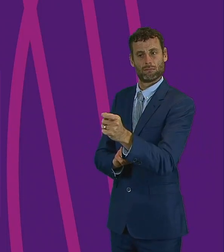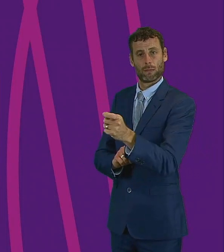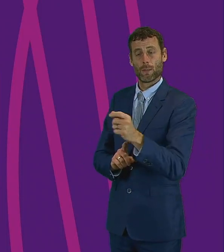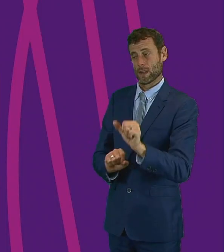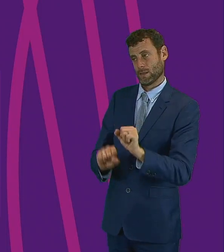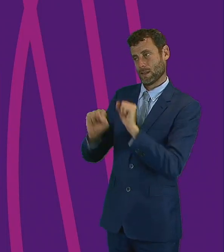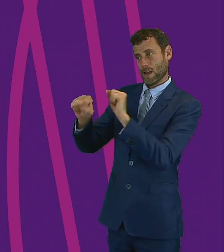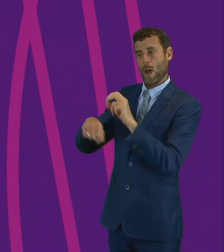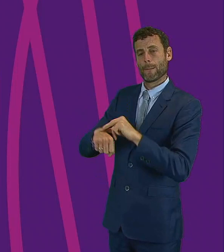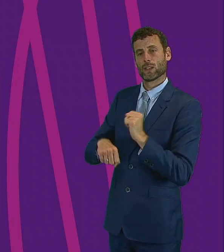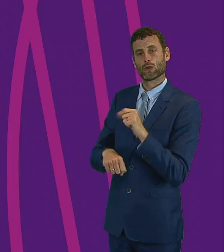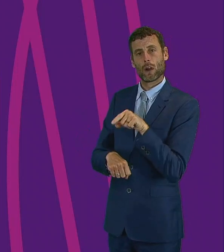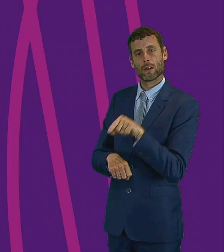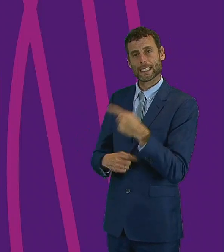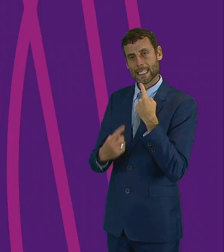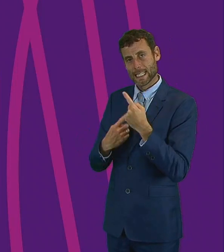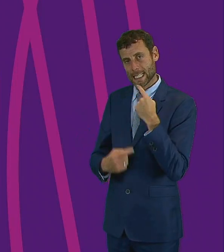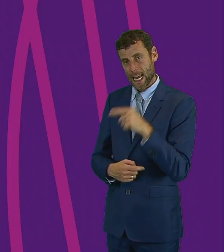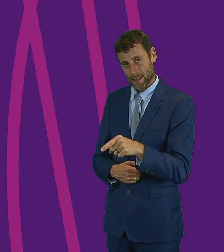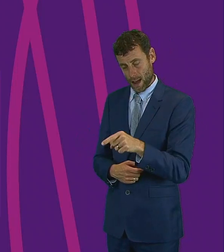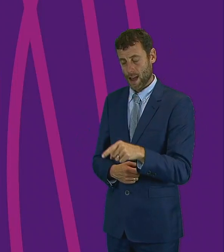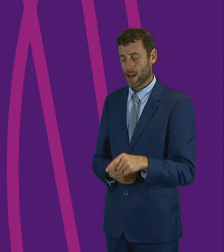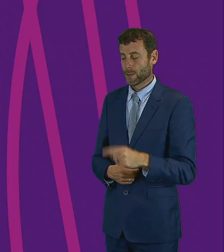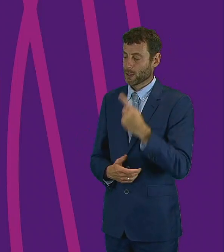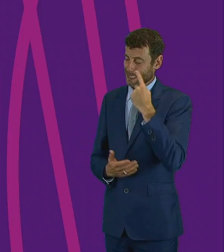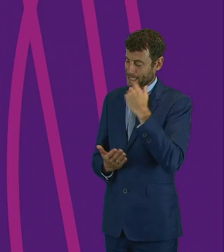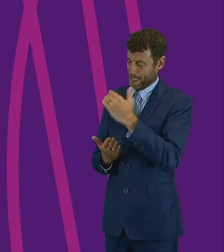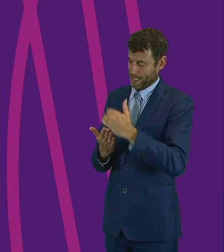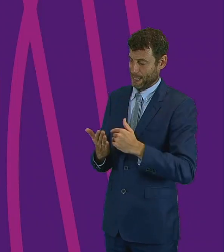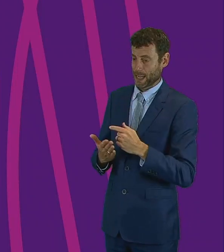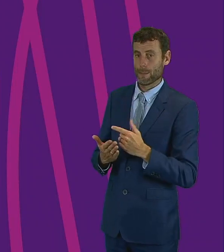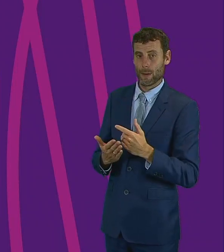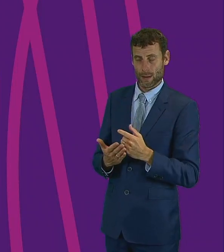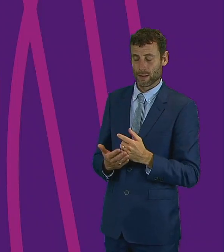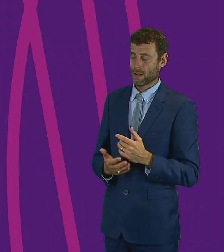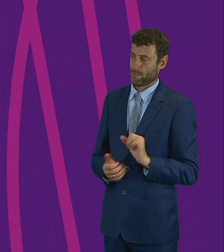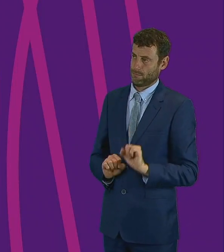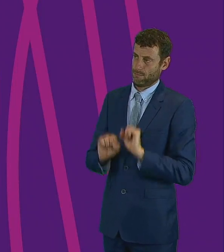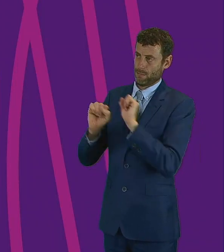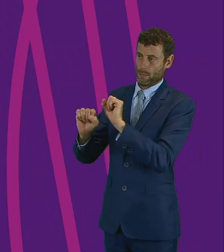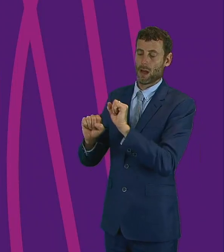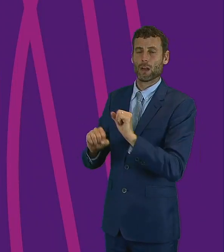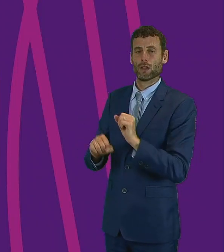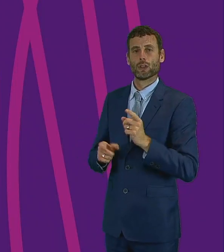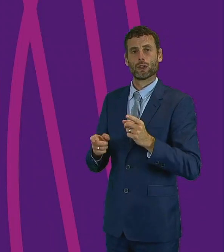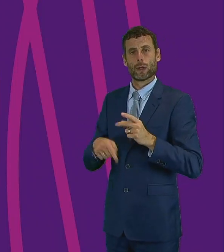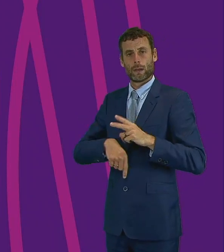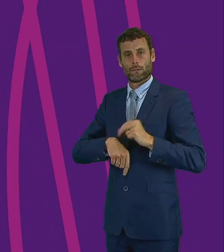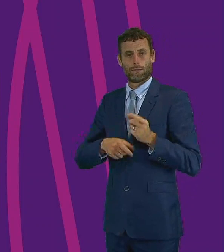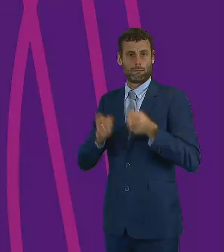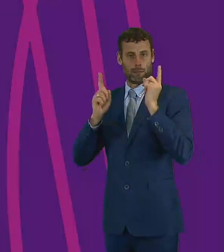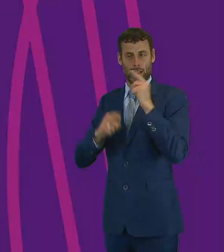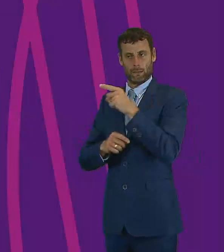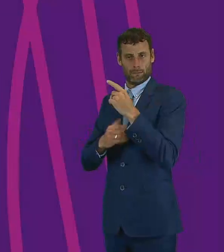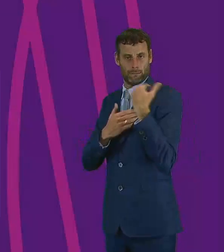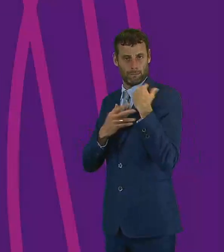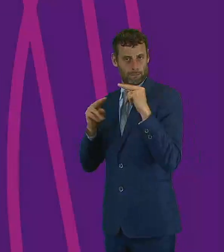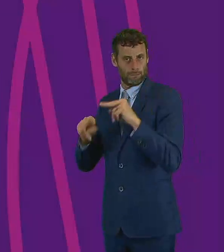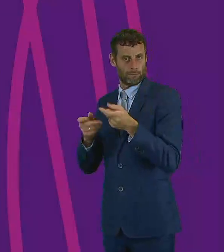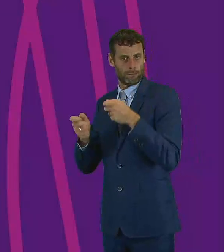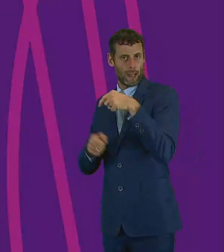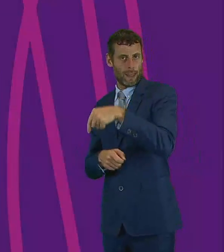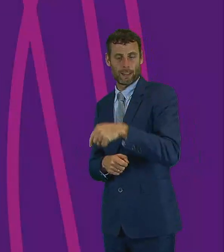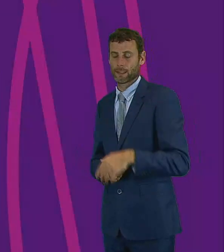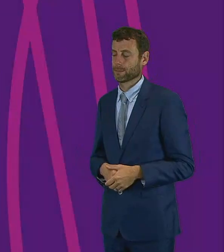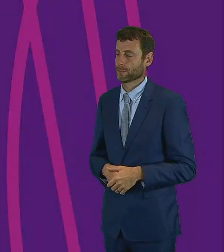Scotland data, and the presentation and format of that is an operational matter for the Chief Constable. Christine Graham. I thank the